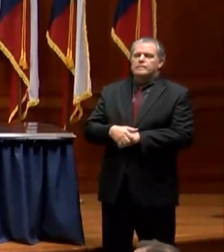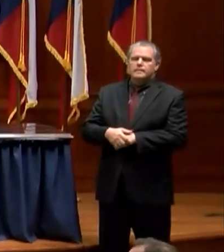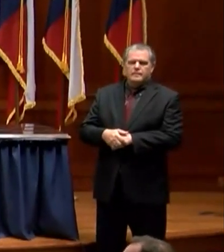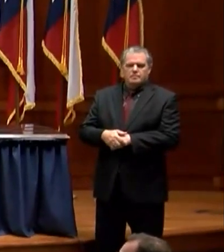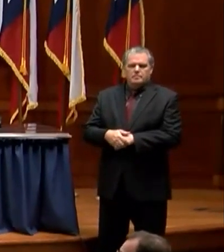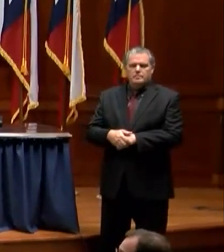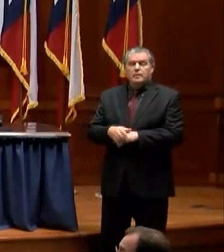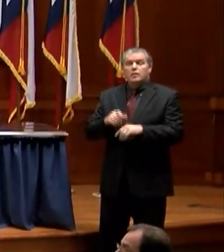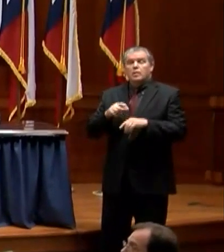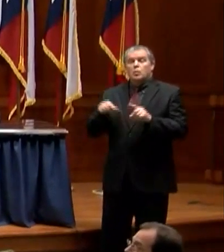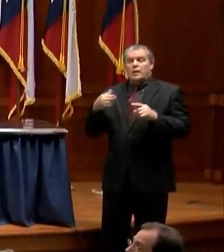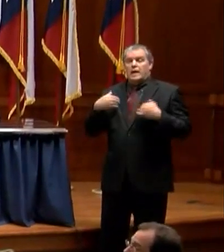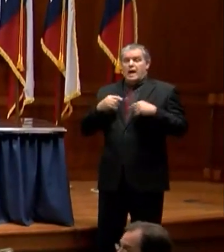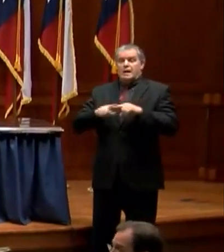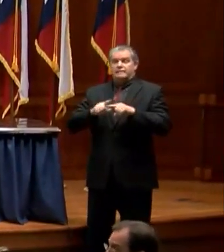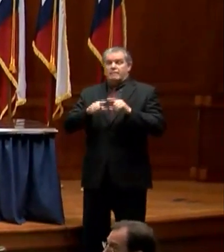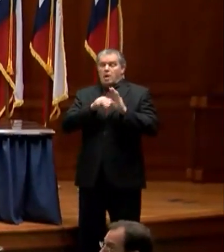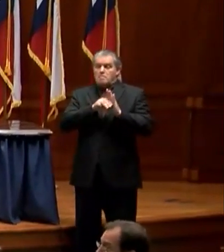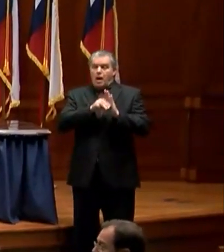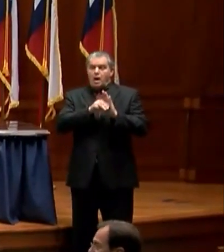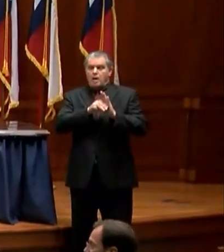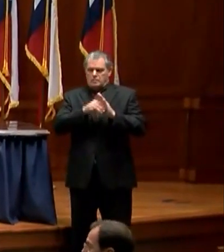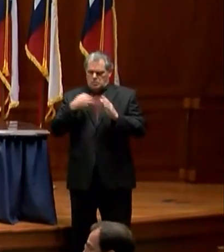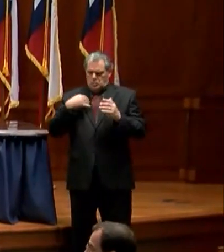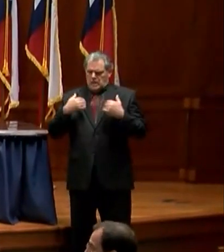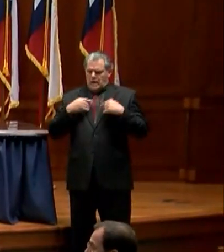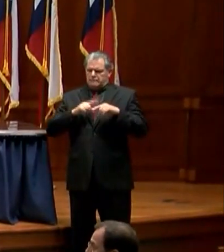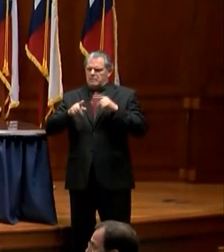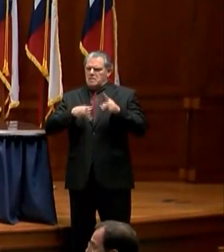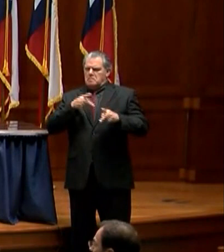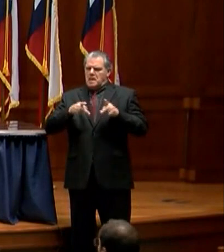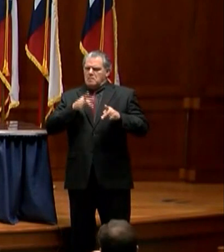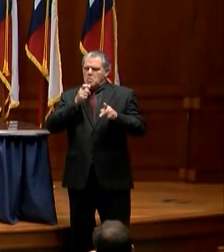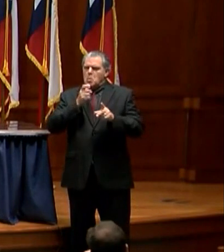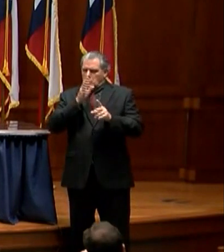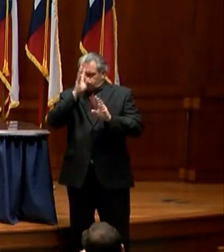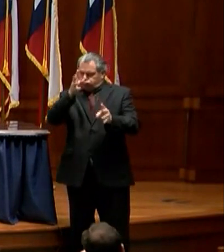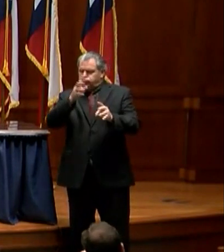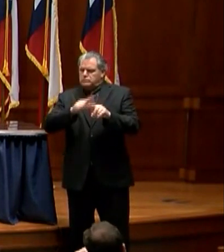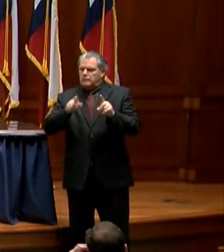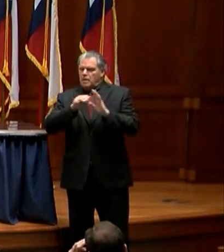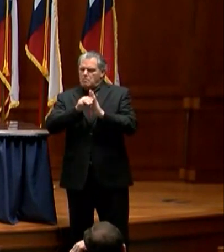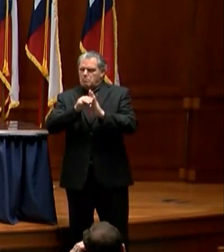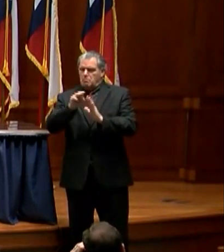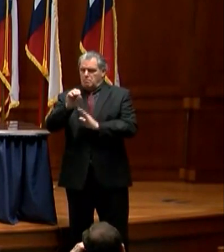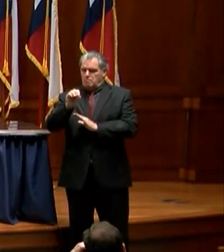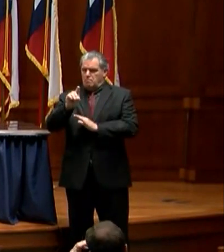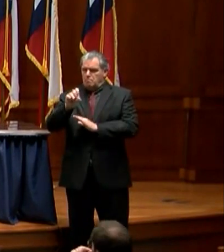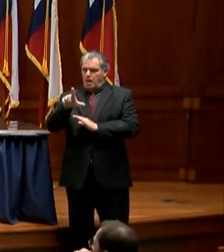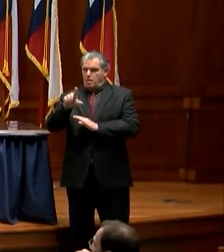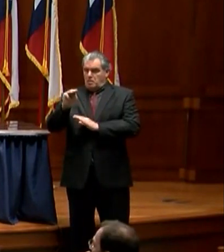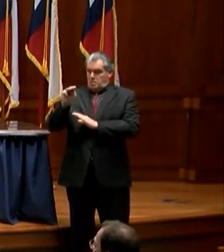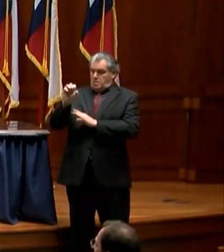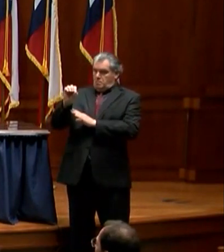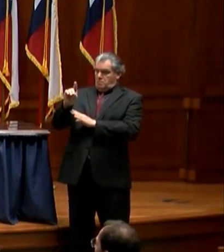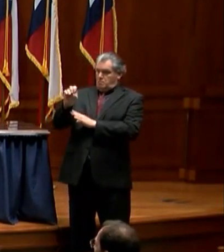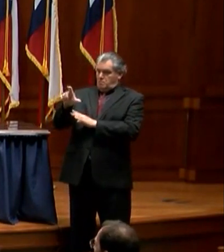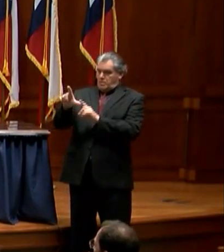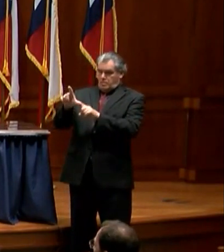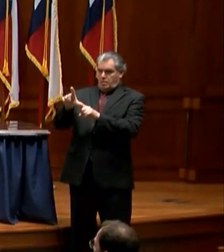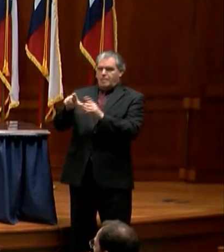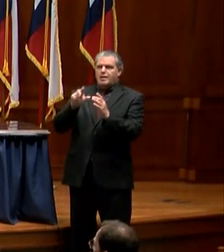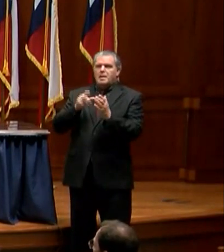many different models. We're having conversations with the people who make the models. We remember the models are essentially